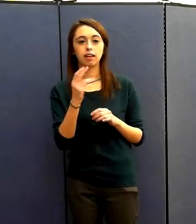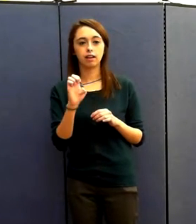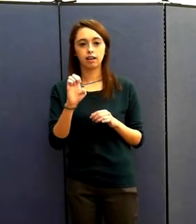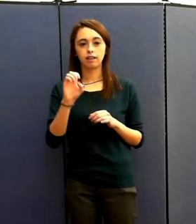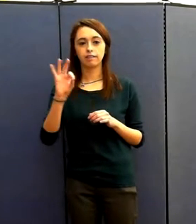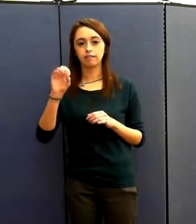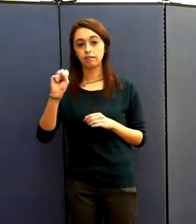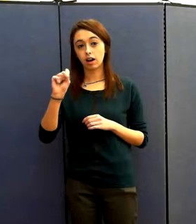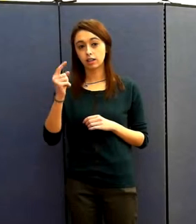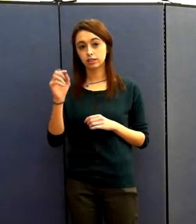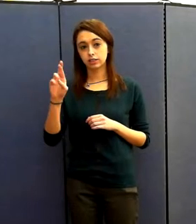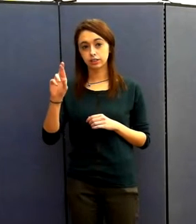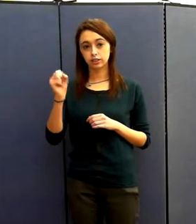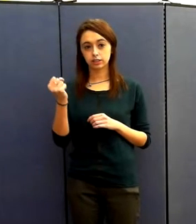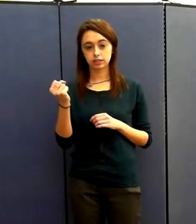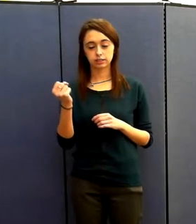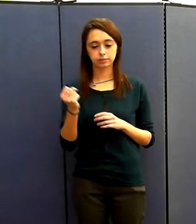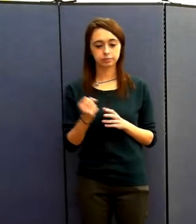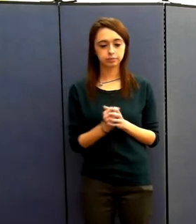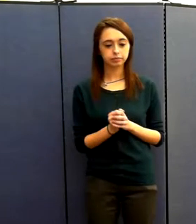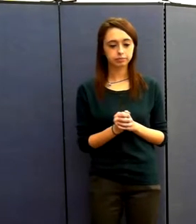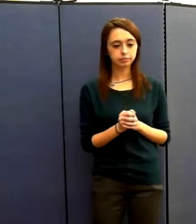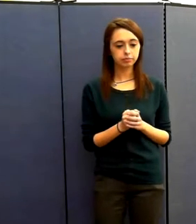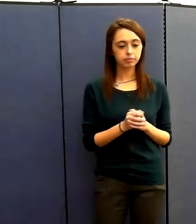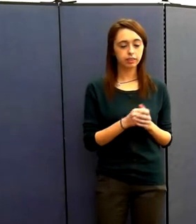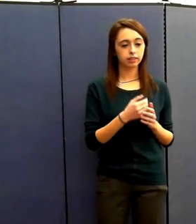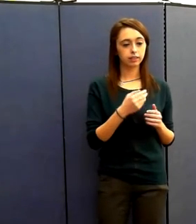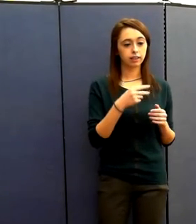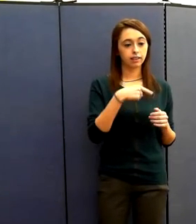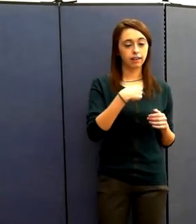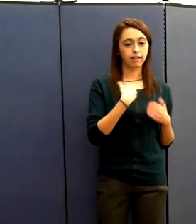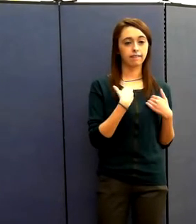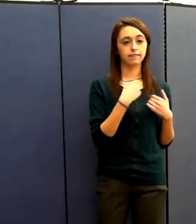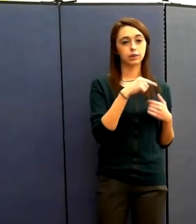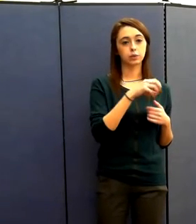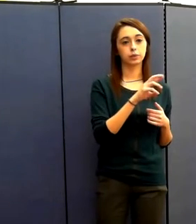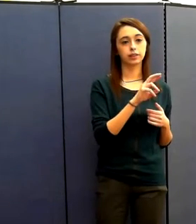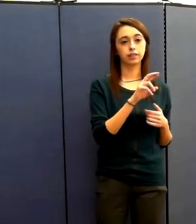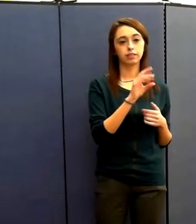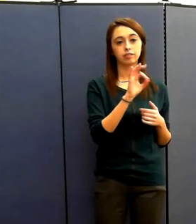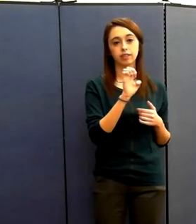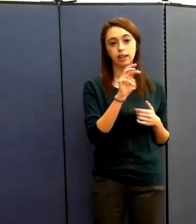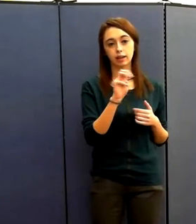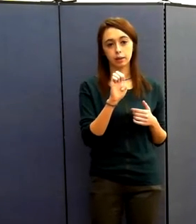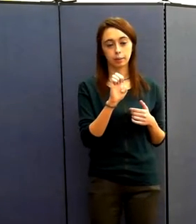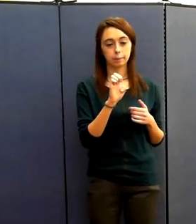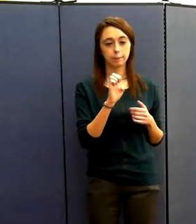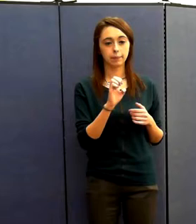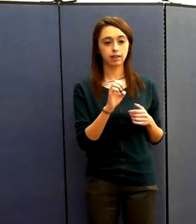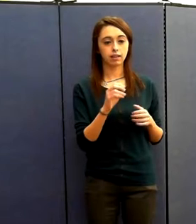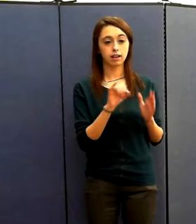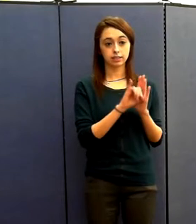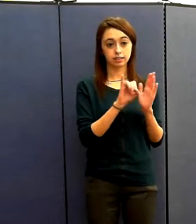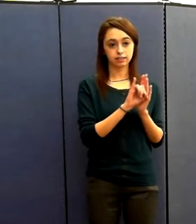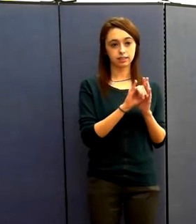feminine identities and it looks like they're just straight women. And in the queer community, there's